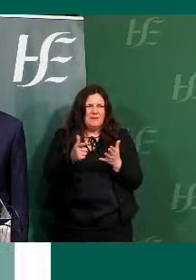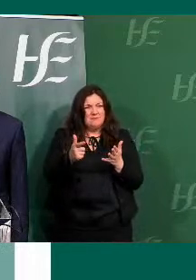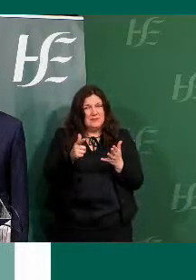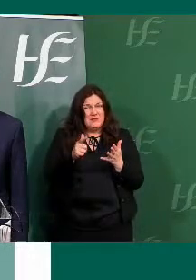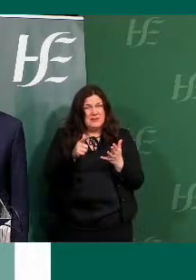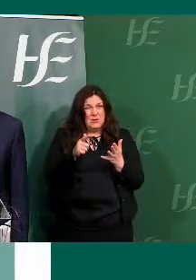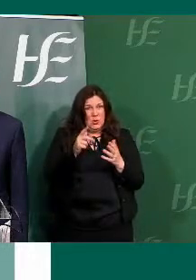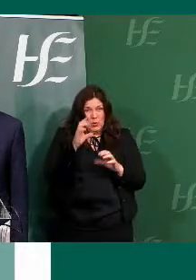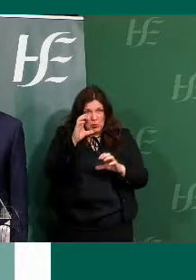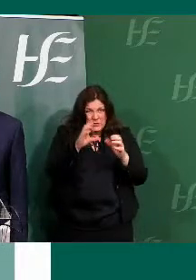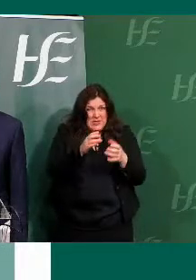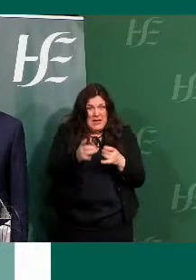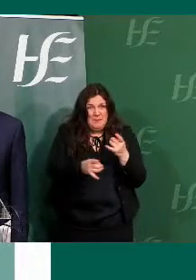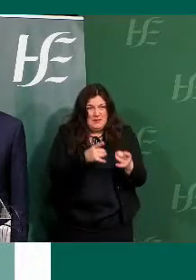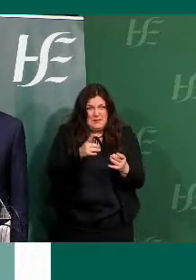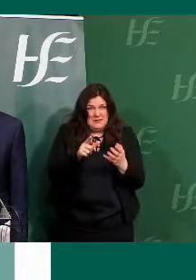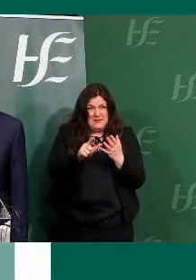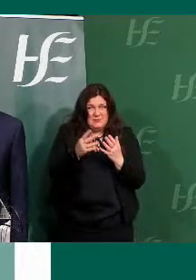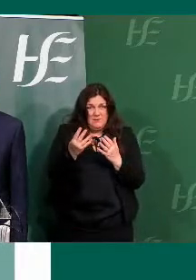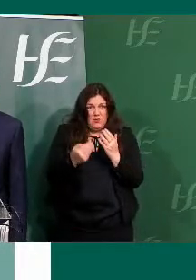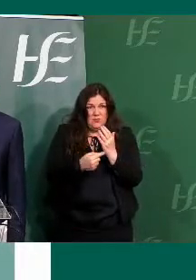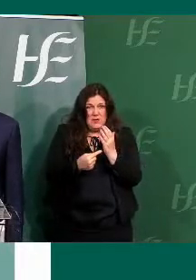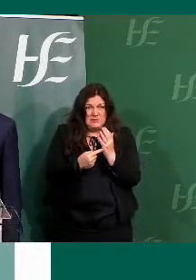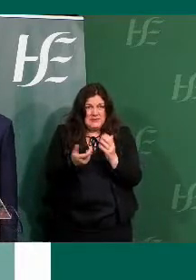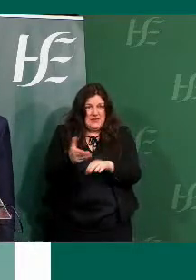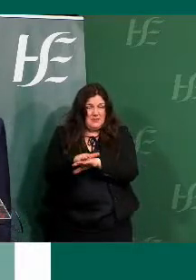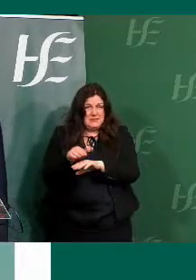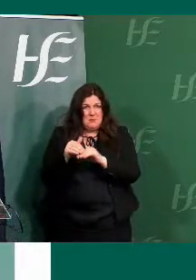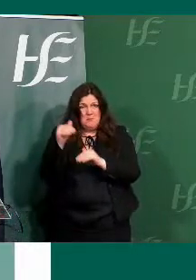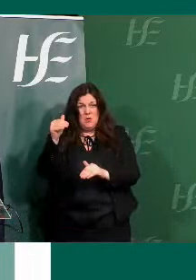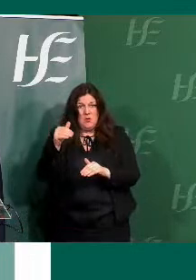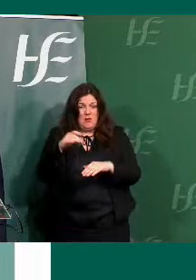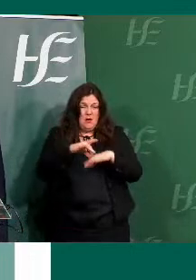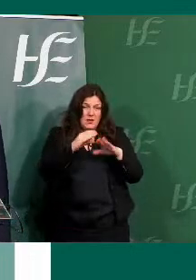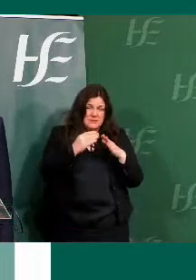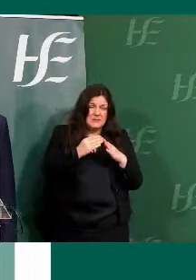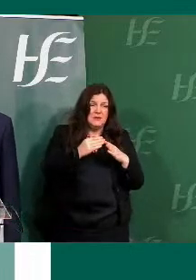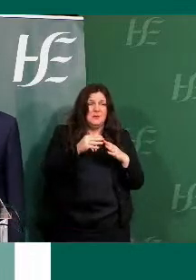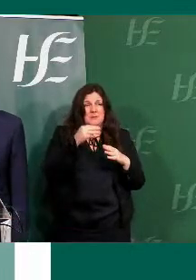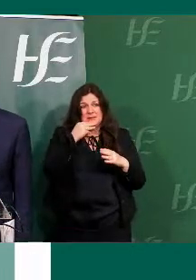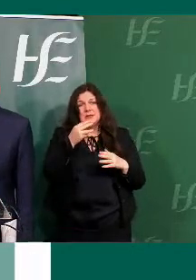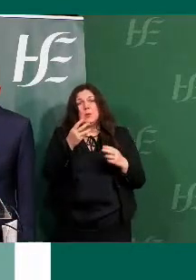deaths, and hospitalisation, a big range from 175,000